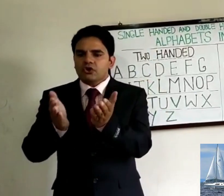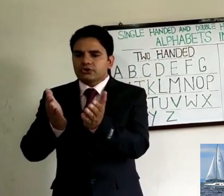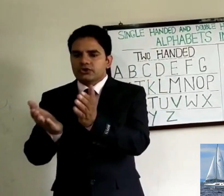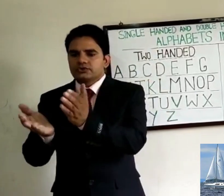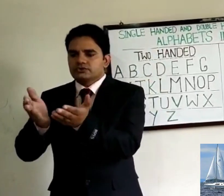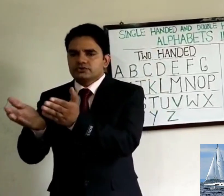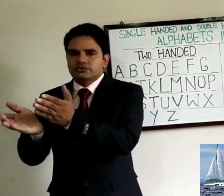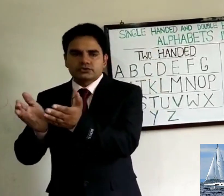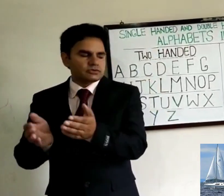yacht.